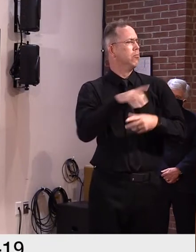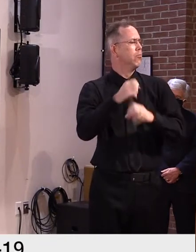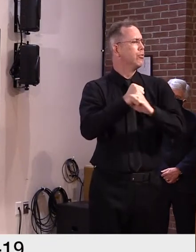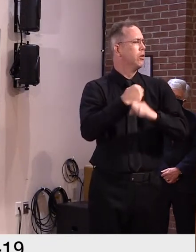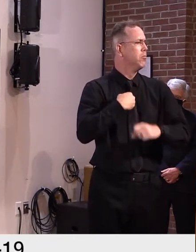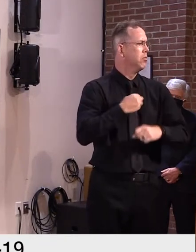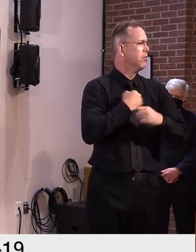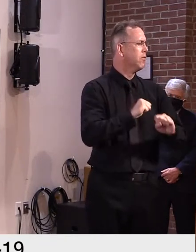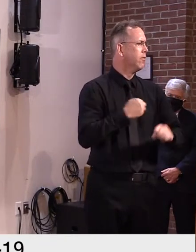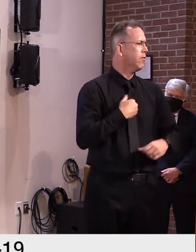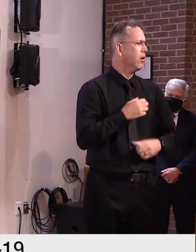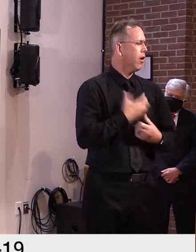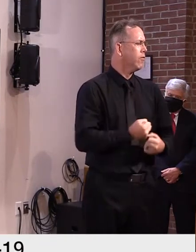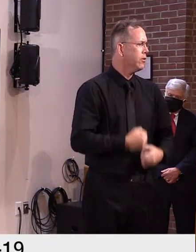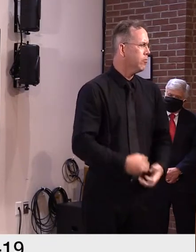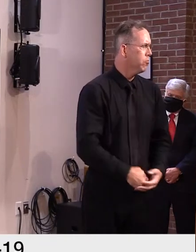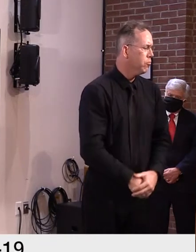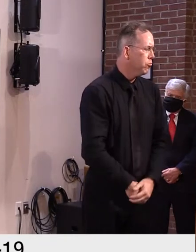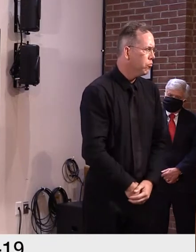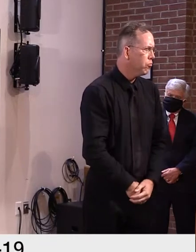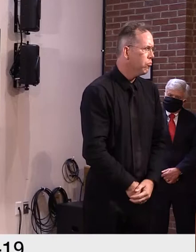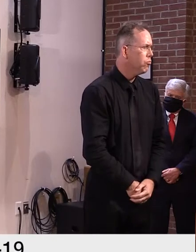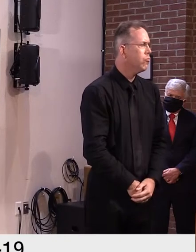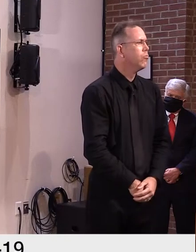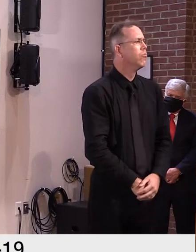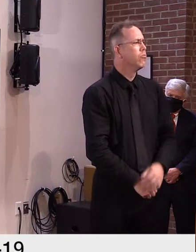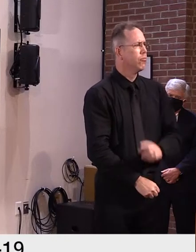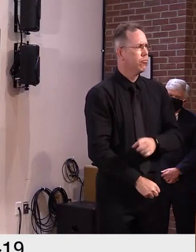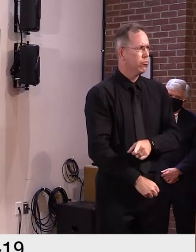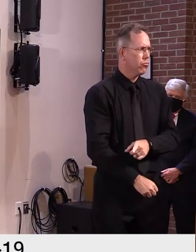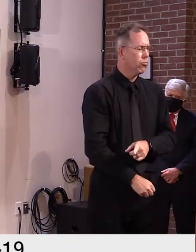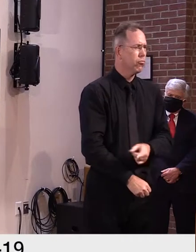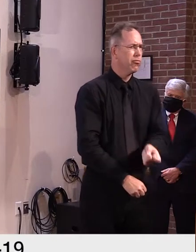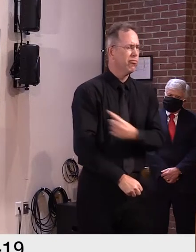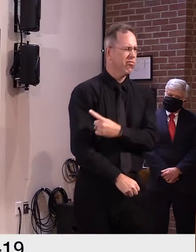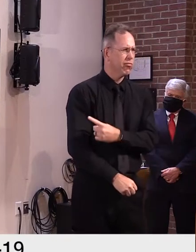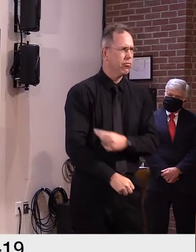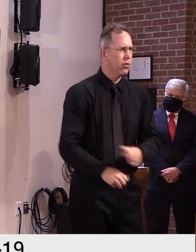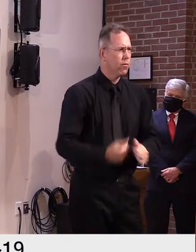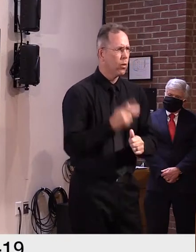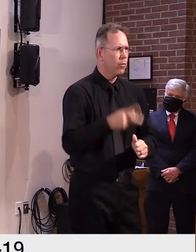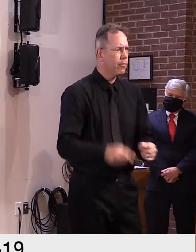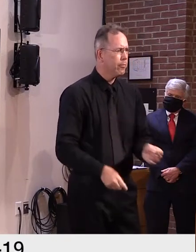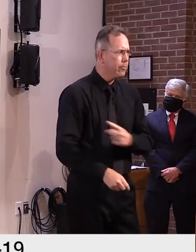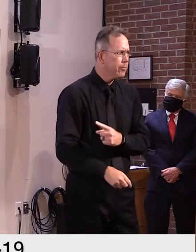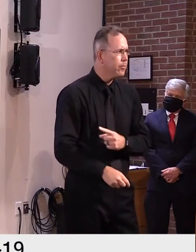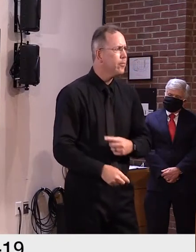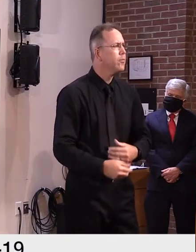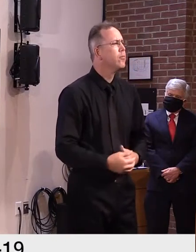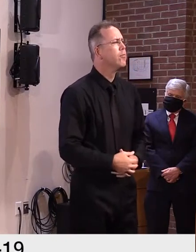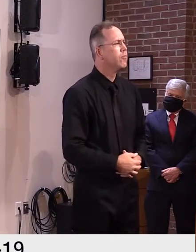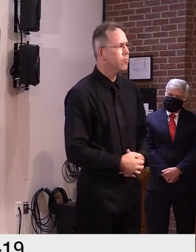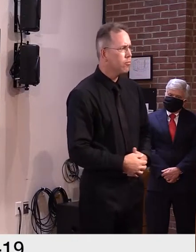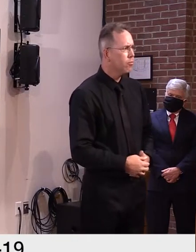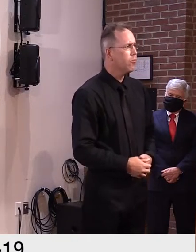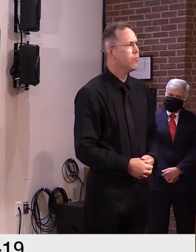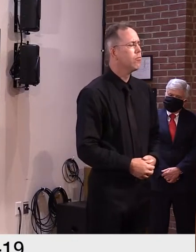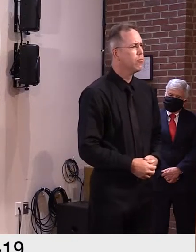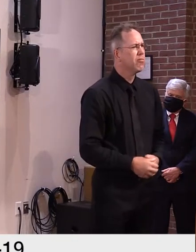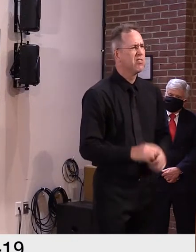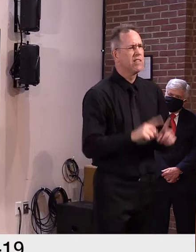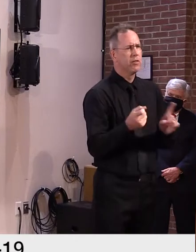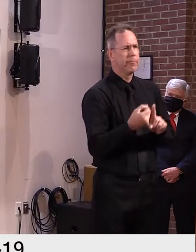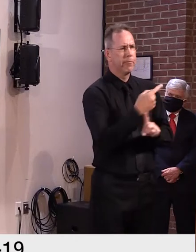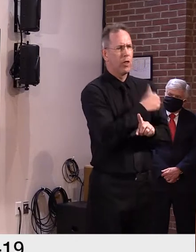Okay, great. And a follow-up question on a completely different topic. What do you think of the tone of the lieutenant governor's